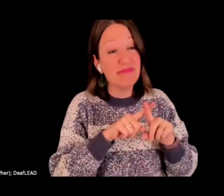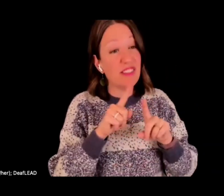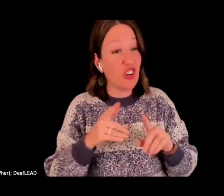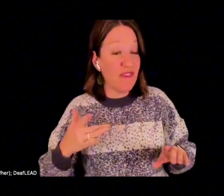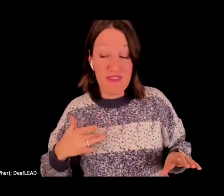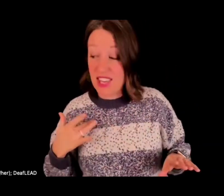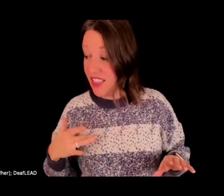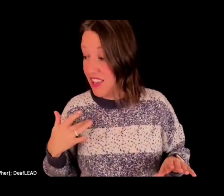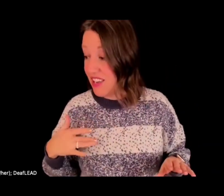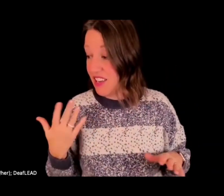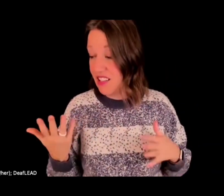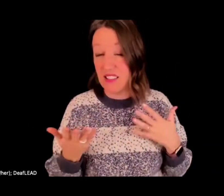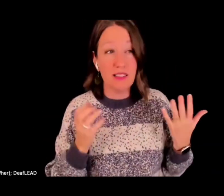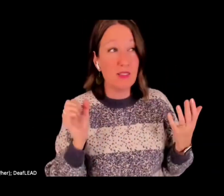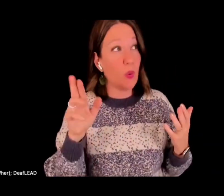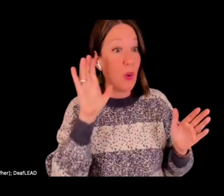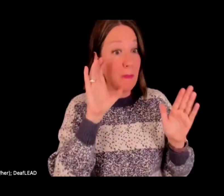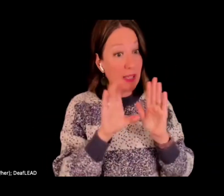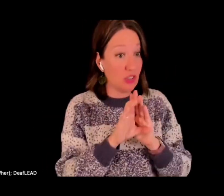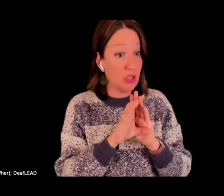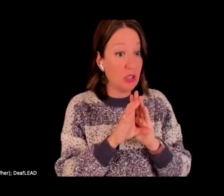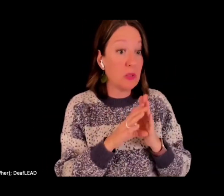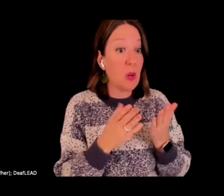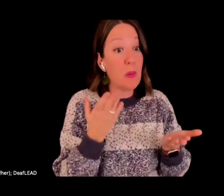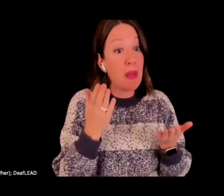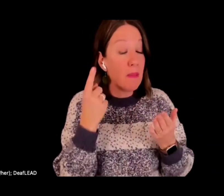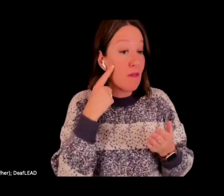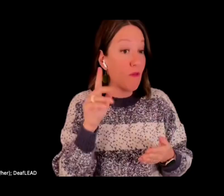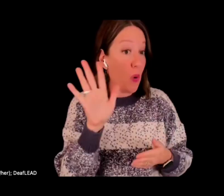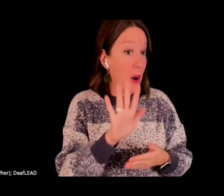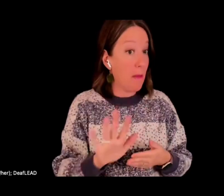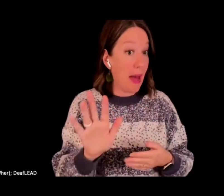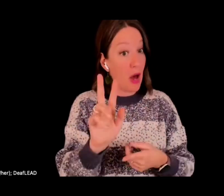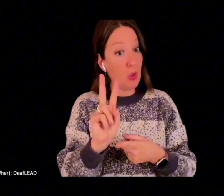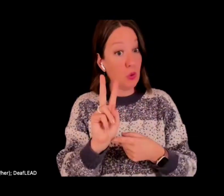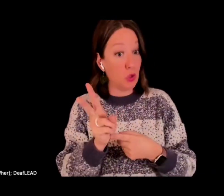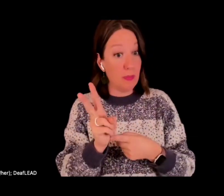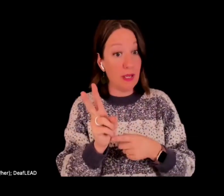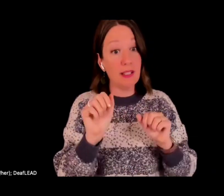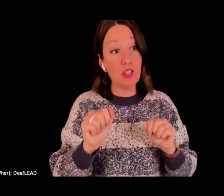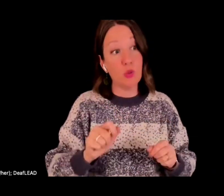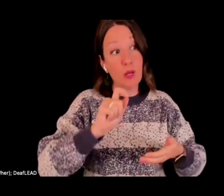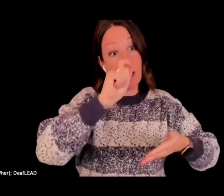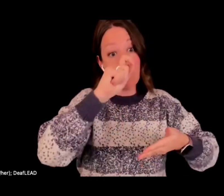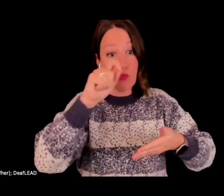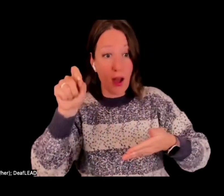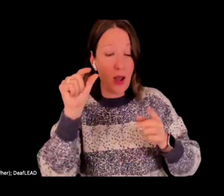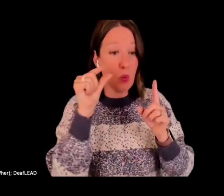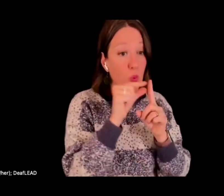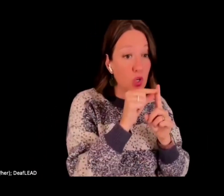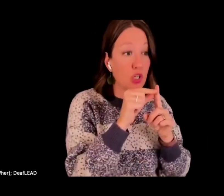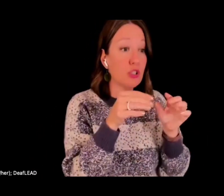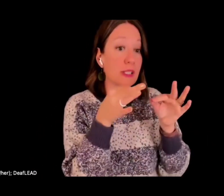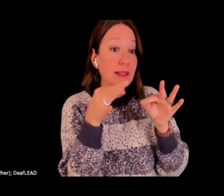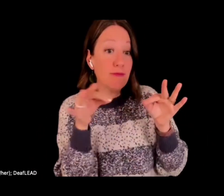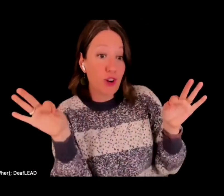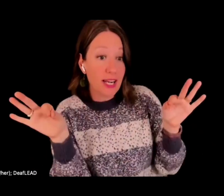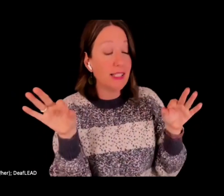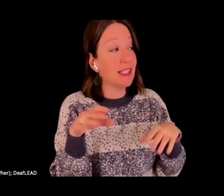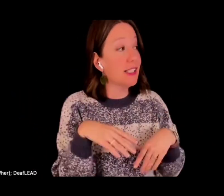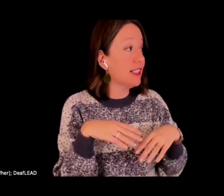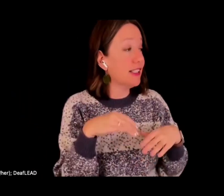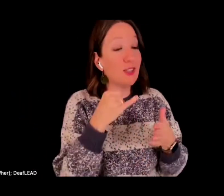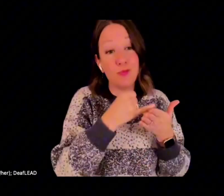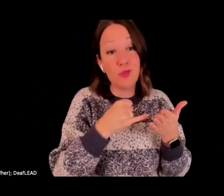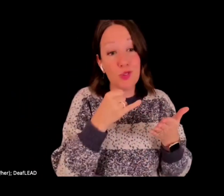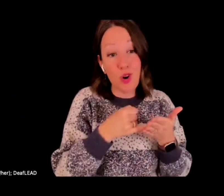it's a group of people, a feeling, or an image. So for about 2 minutes,